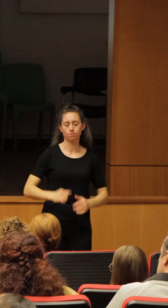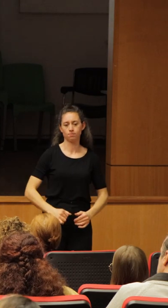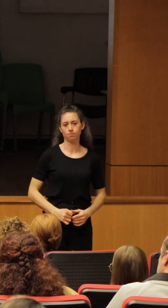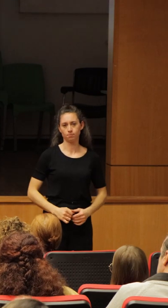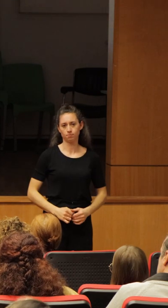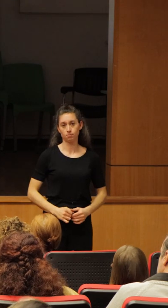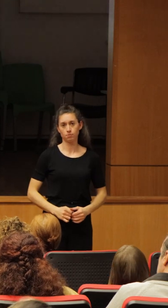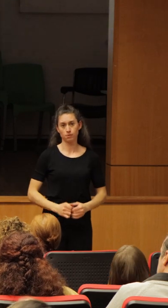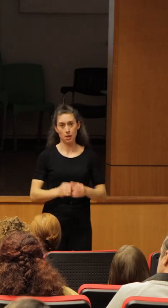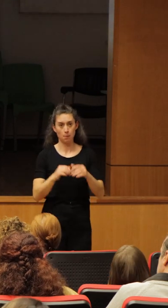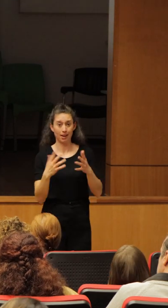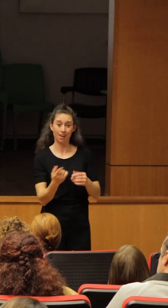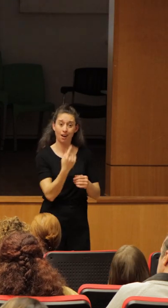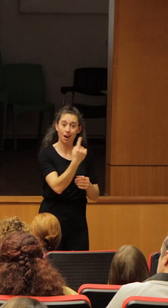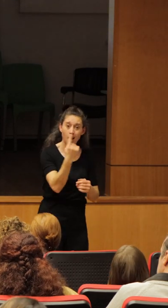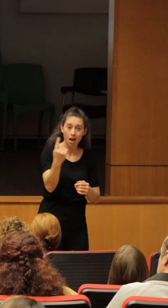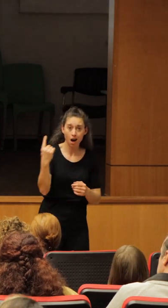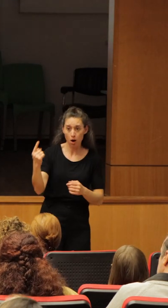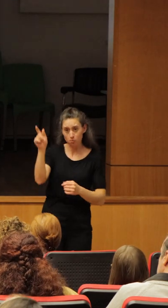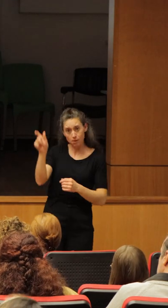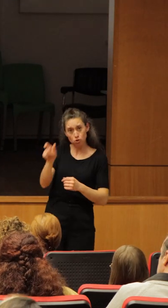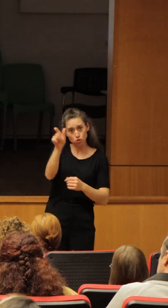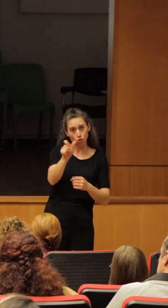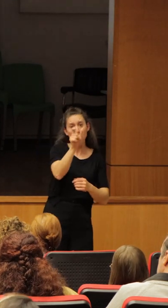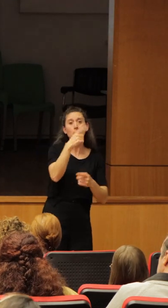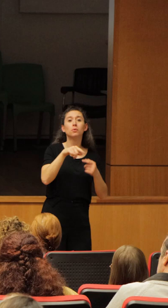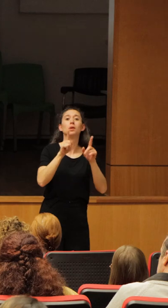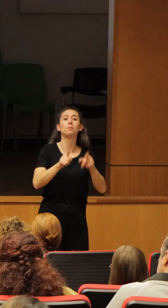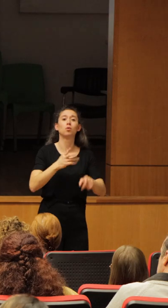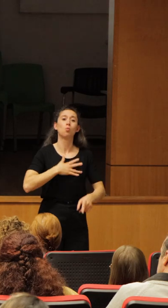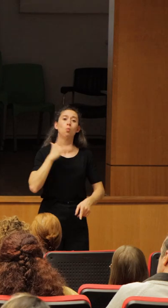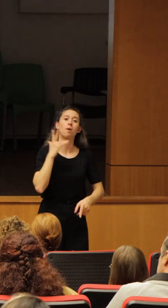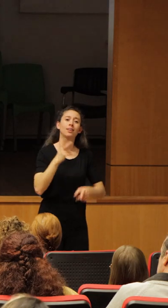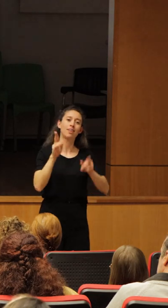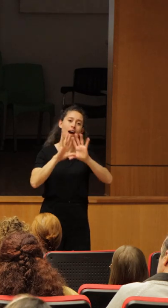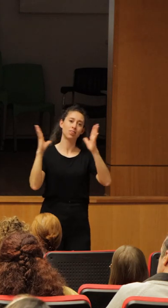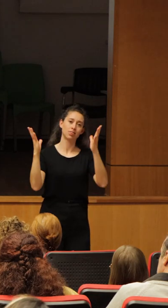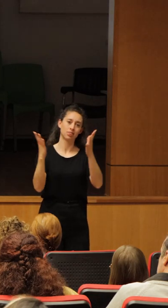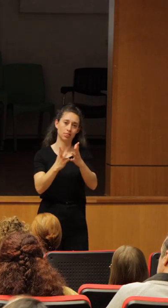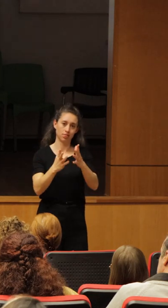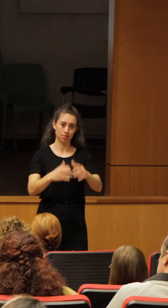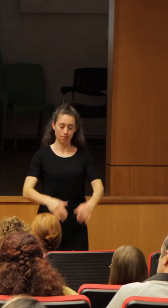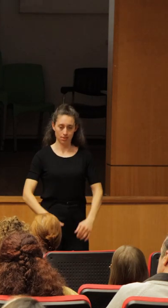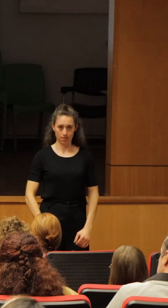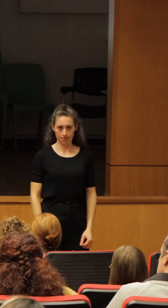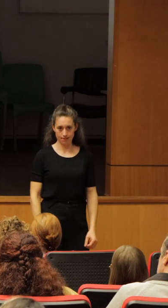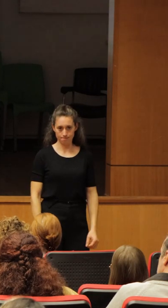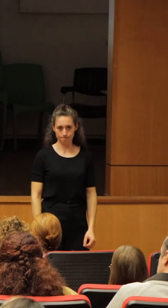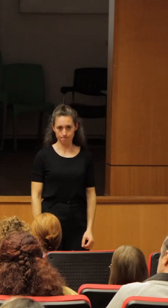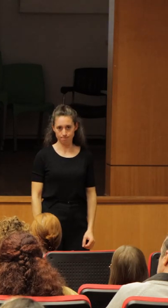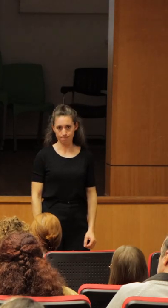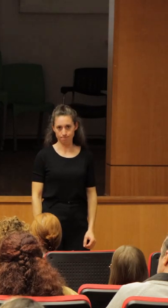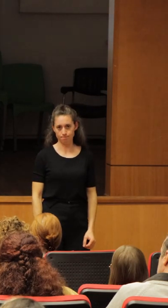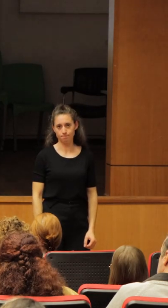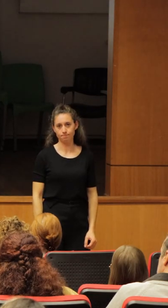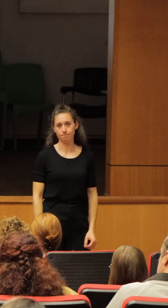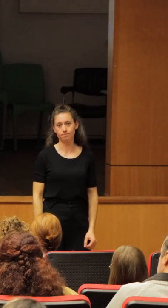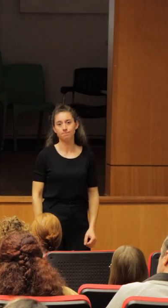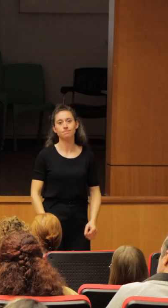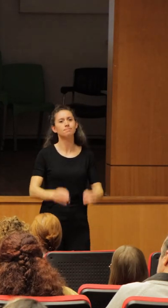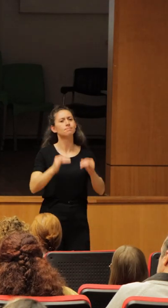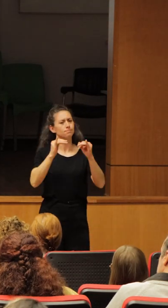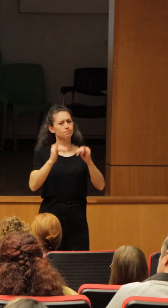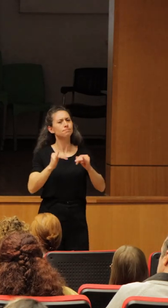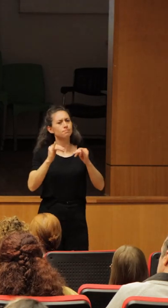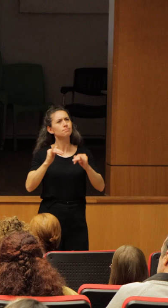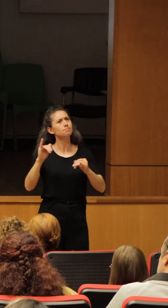humanity. Para cada persona, pero también para la humanidad. And then, I'm very ambitious. You probably know. Sí,